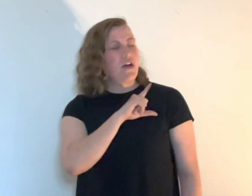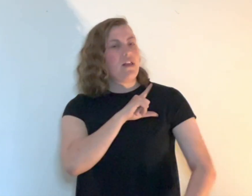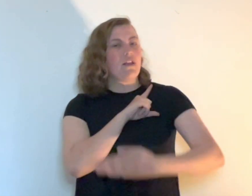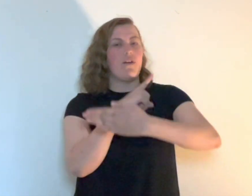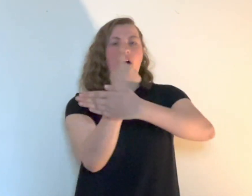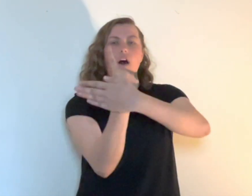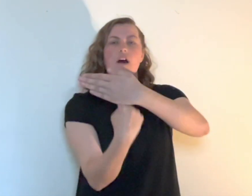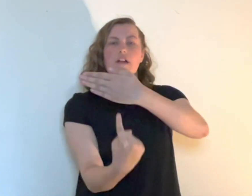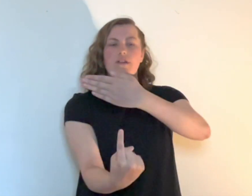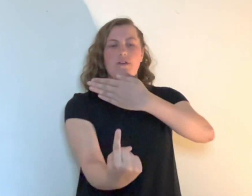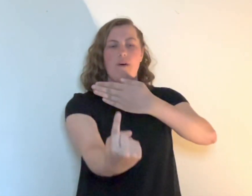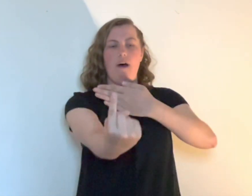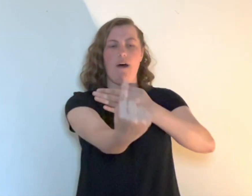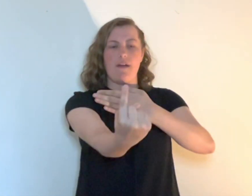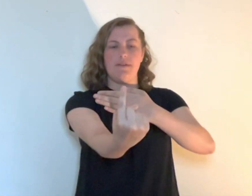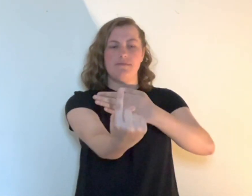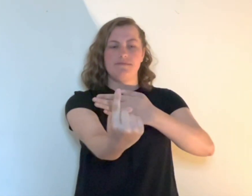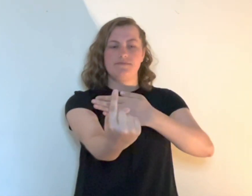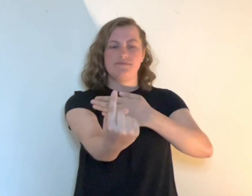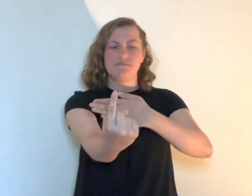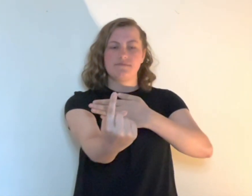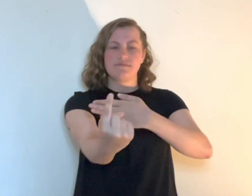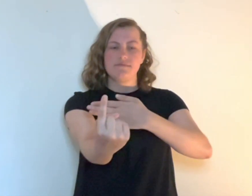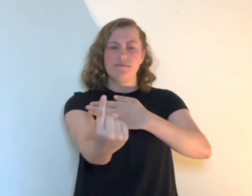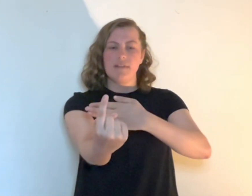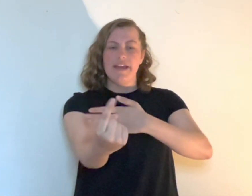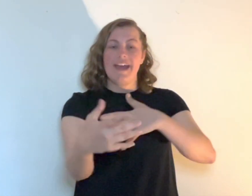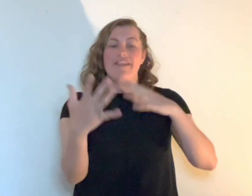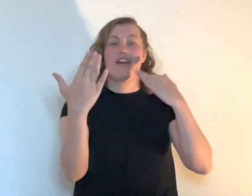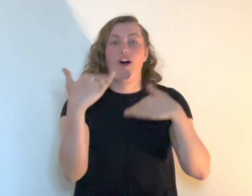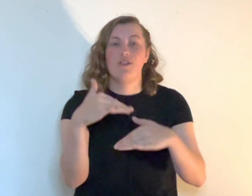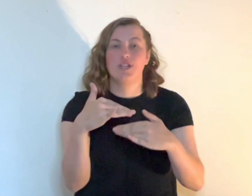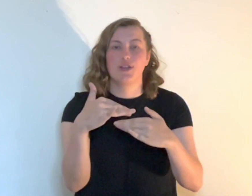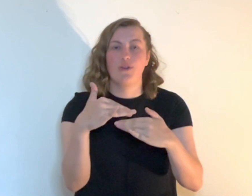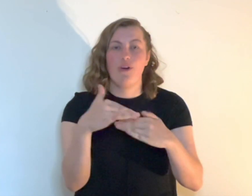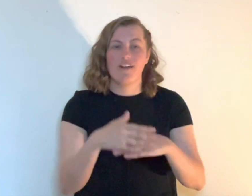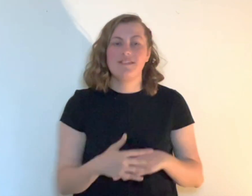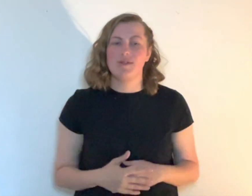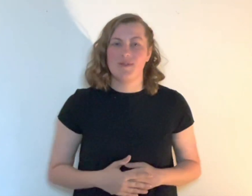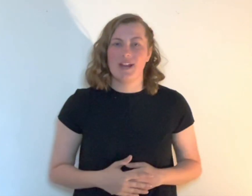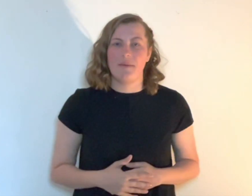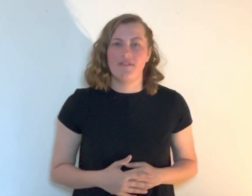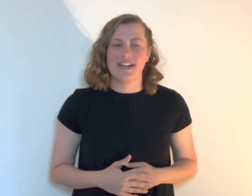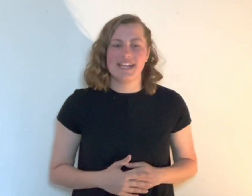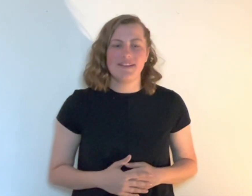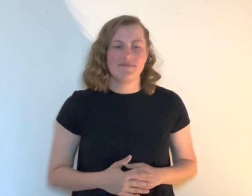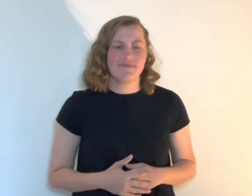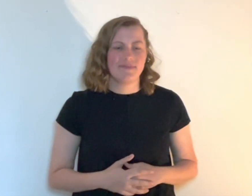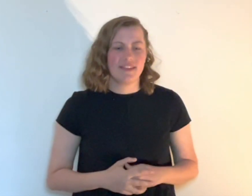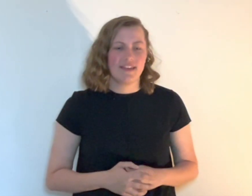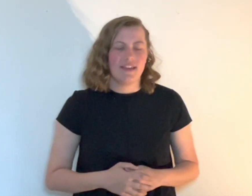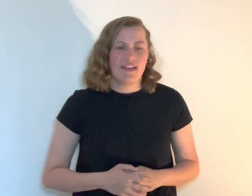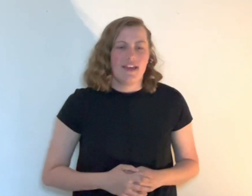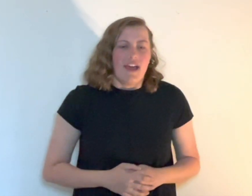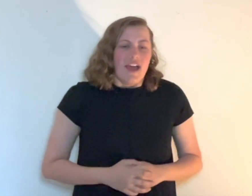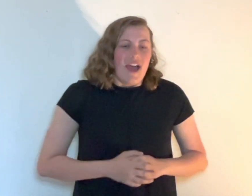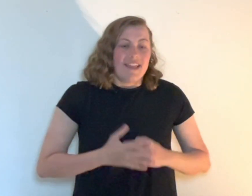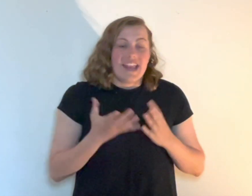you're on your own And then on to the chorus Which we know already And then